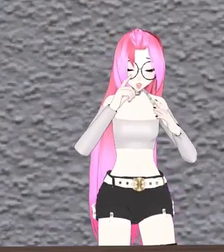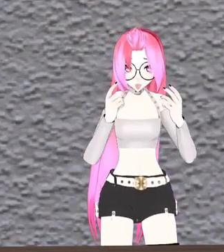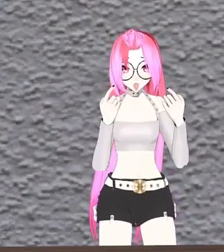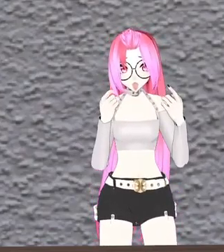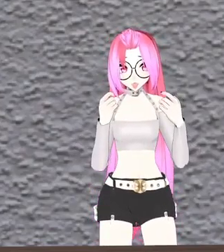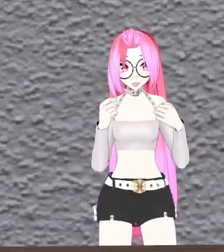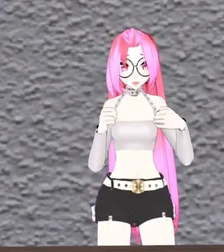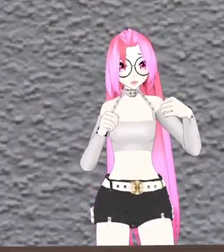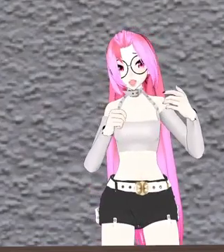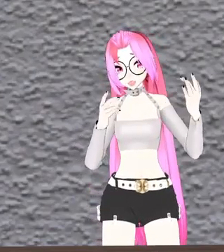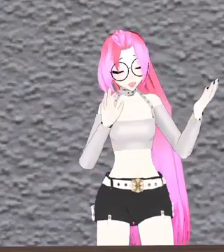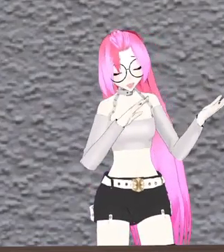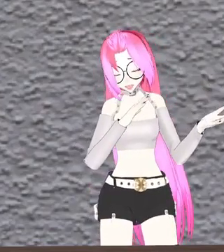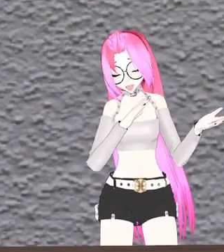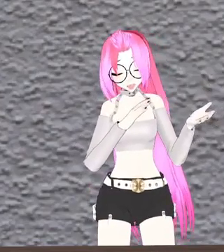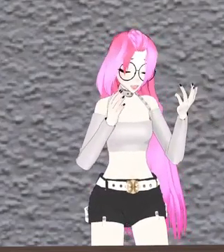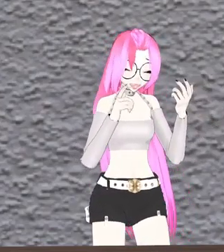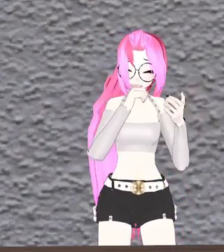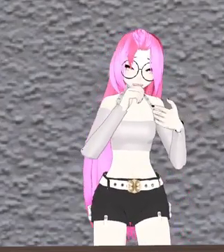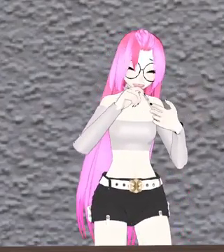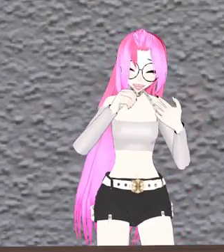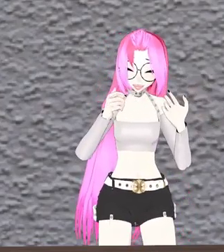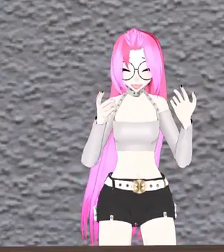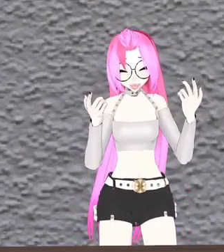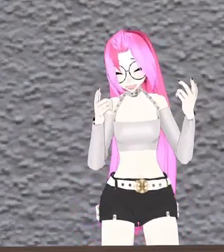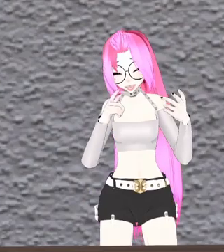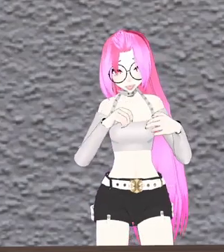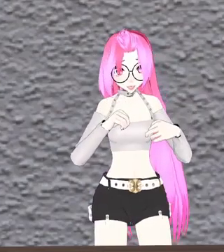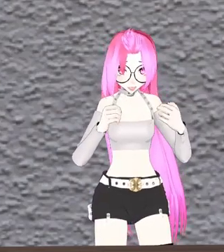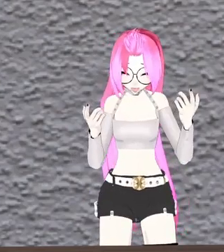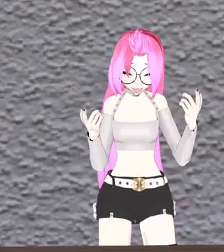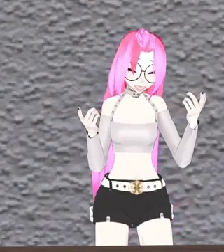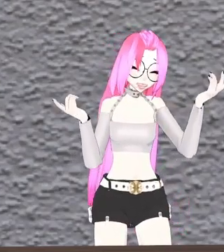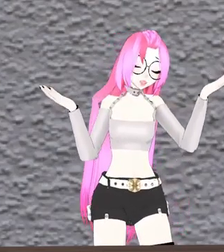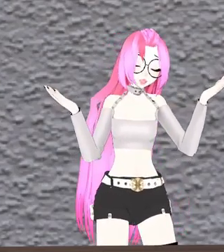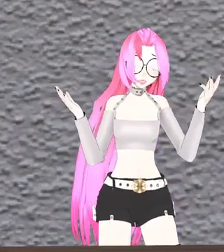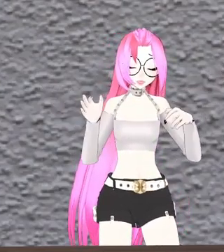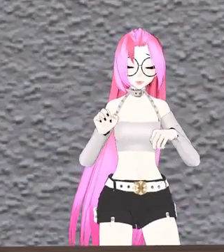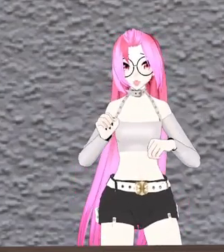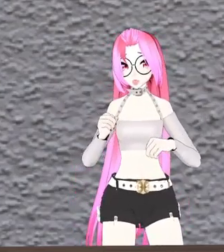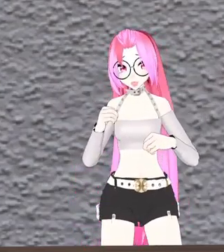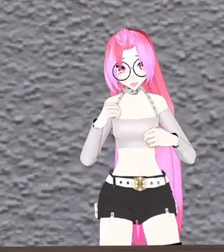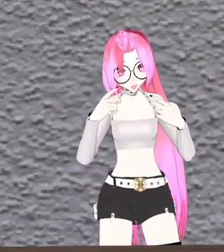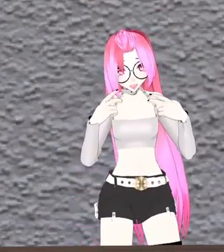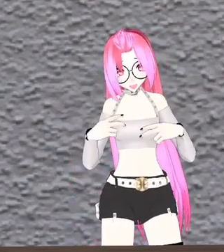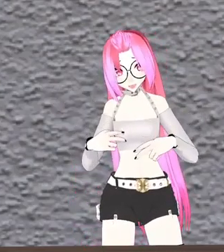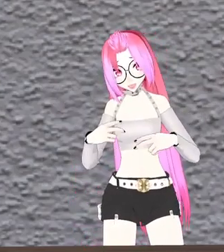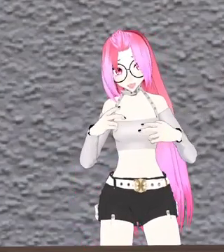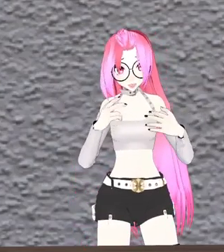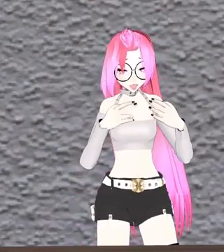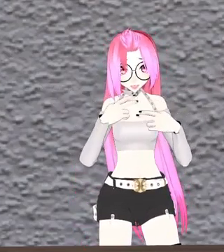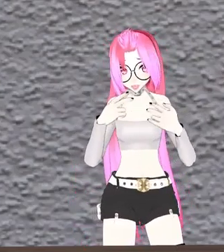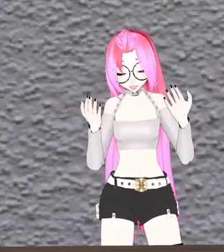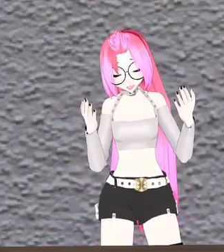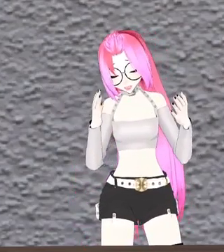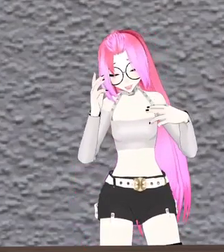do drive. It's totally valid for them not to drive also, but that's usually just a choice. Or if there's other medical problems that they